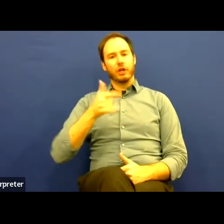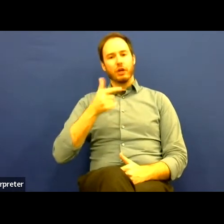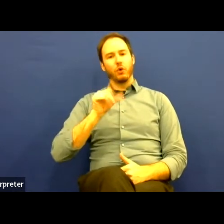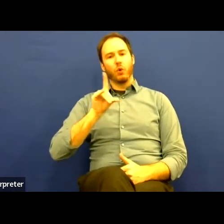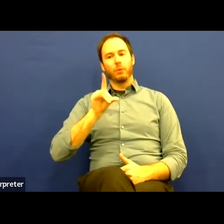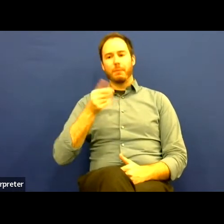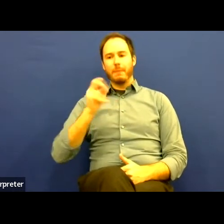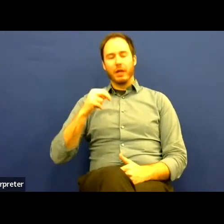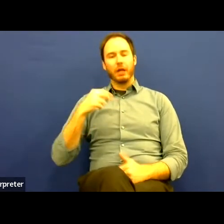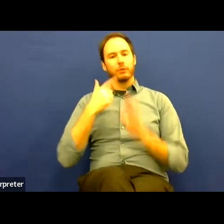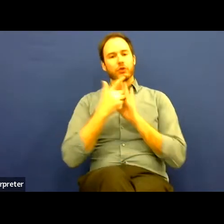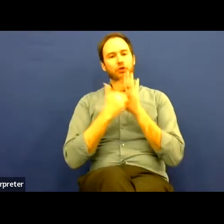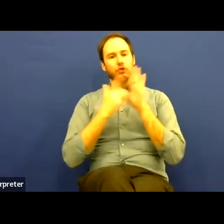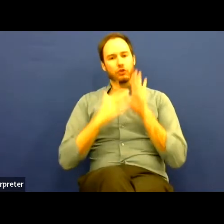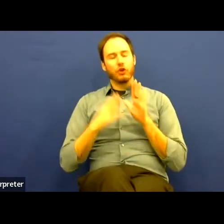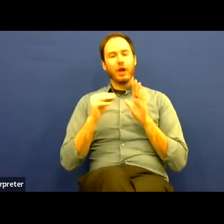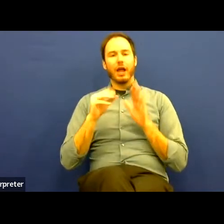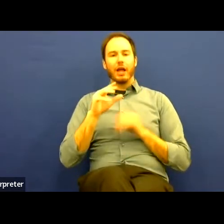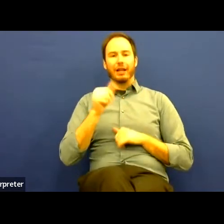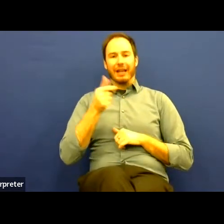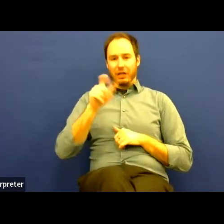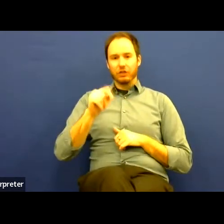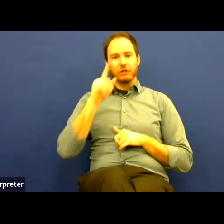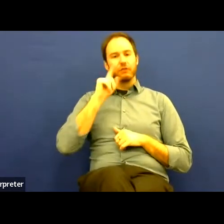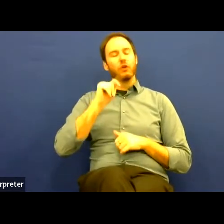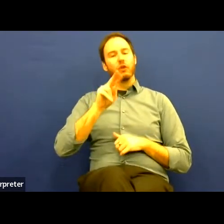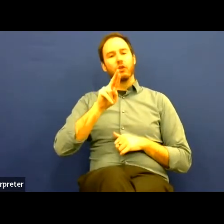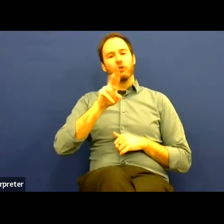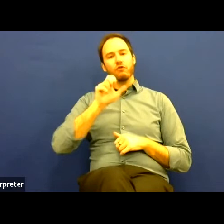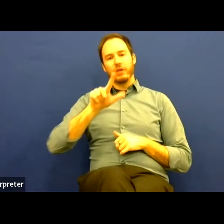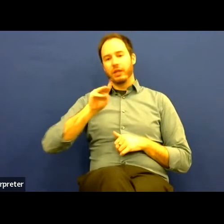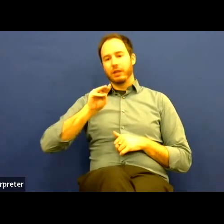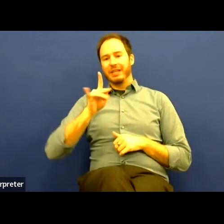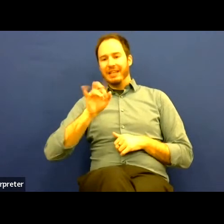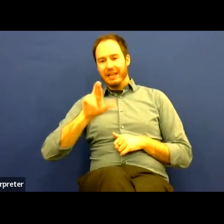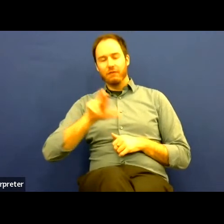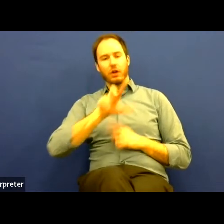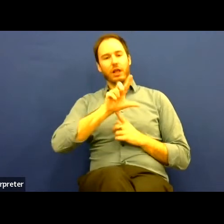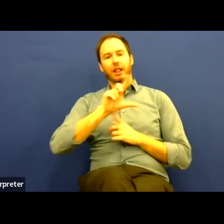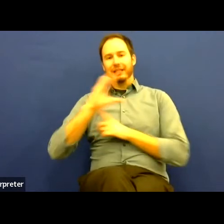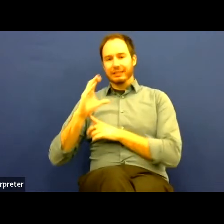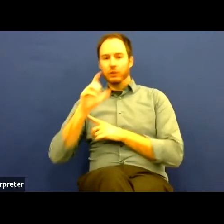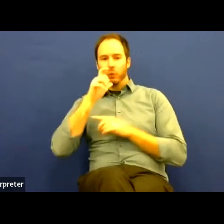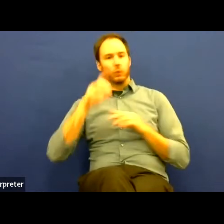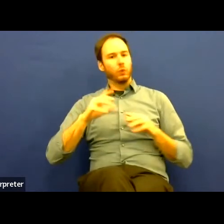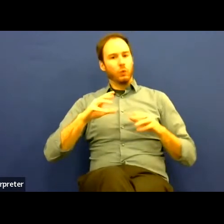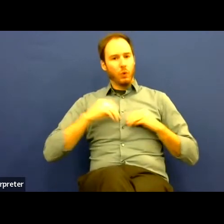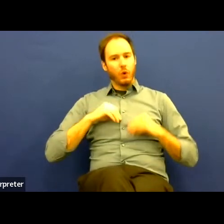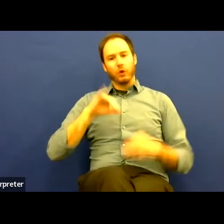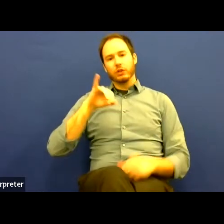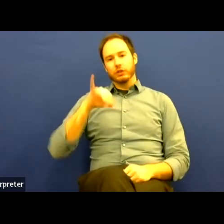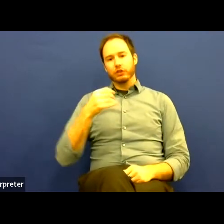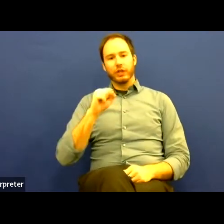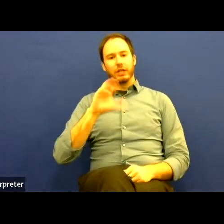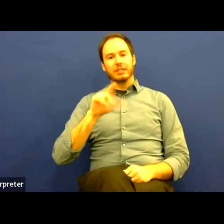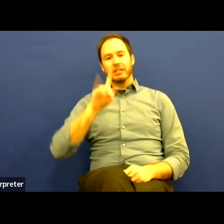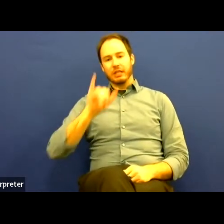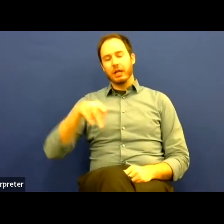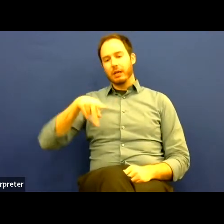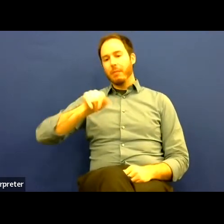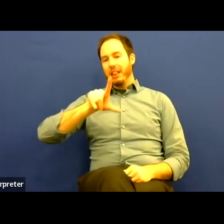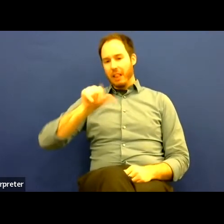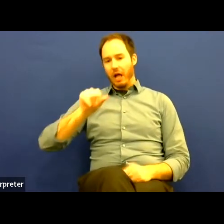the attorney and agent for the Real McKeever LLC, who is the owner of the J. Scuddy Plaza